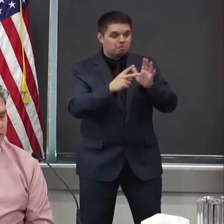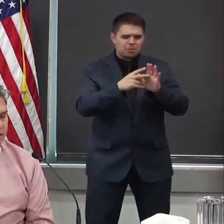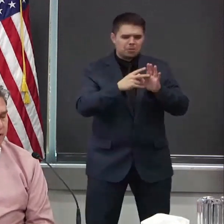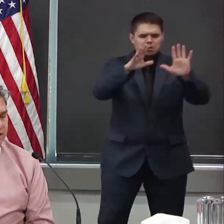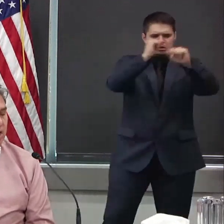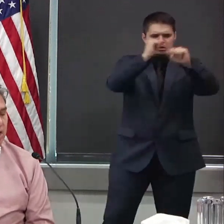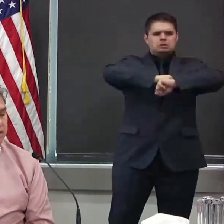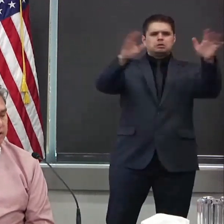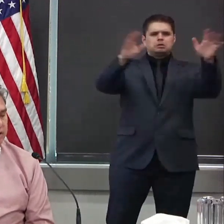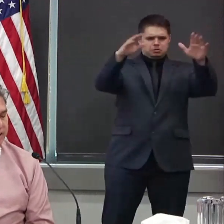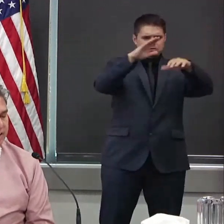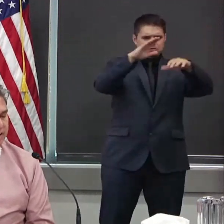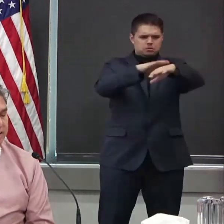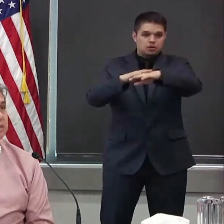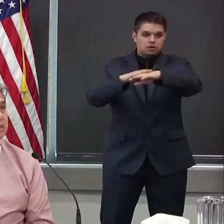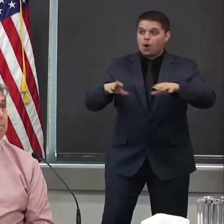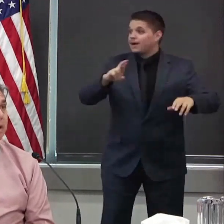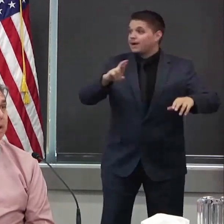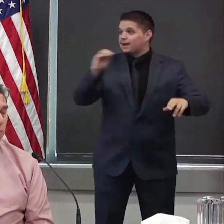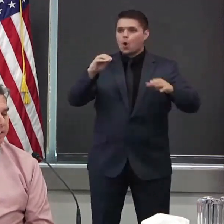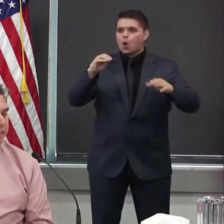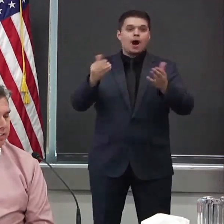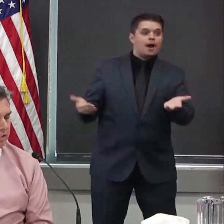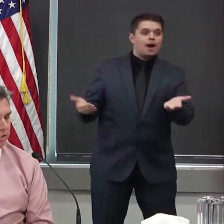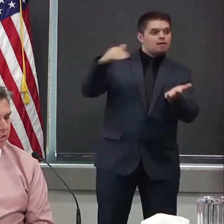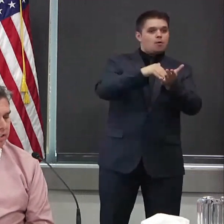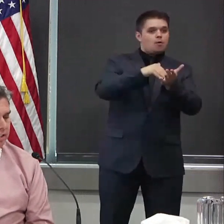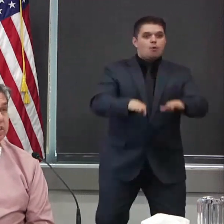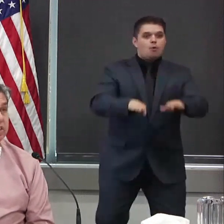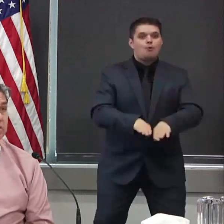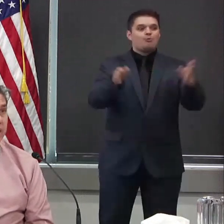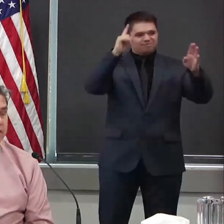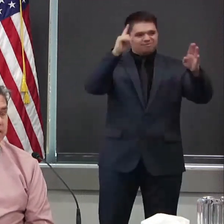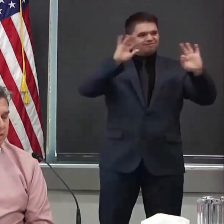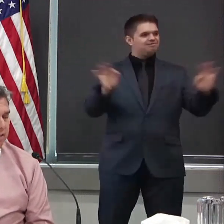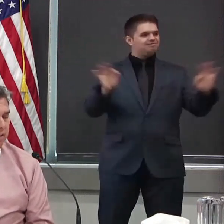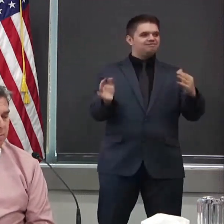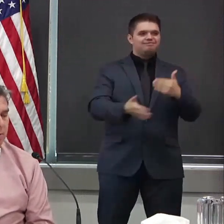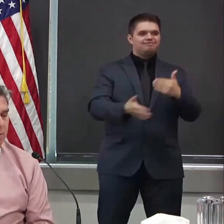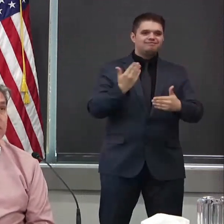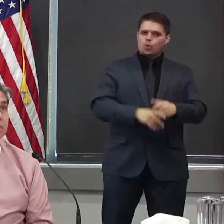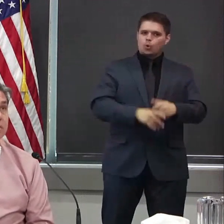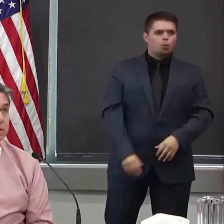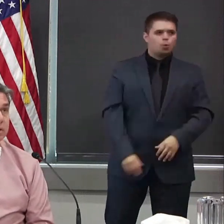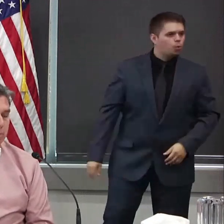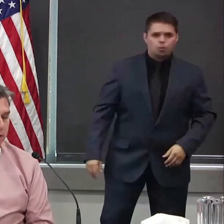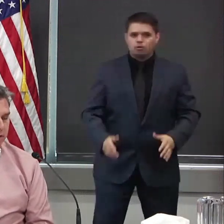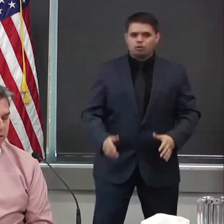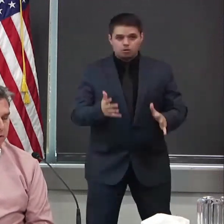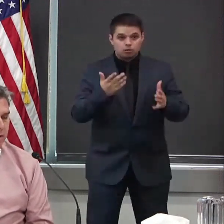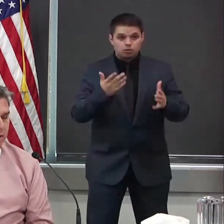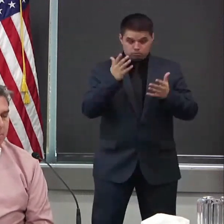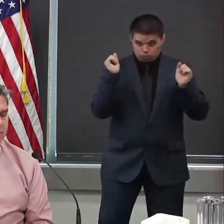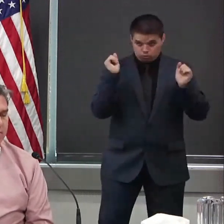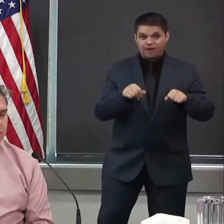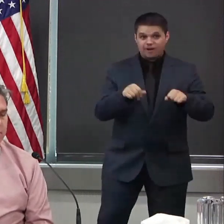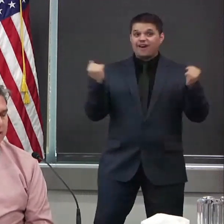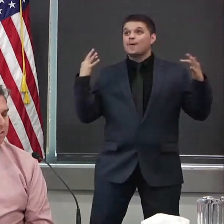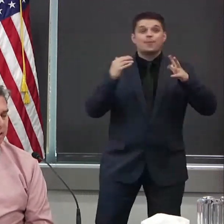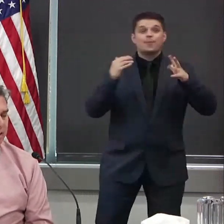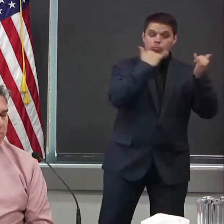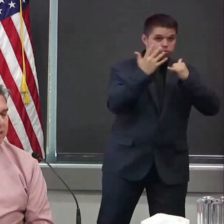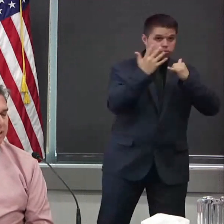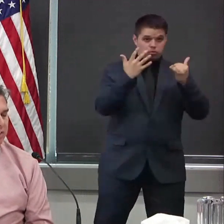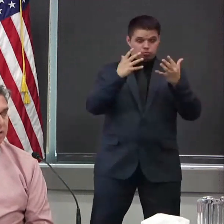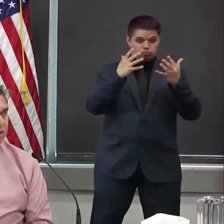measures, that's a caution light that tells us to pay more attention, shift strategies, mobilize more support. But if we begin